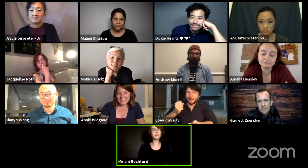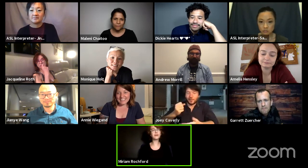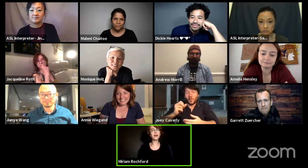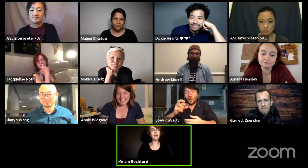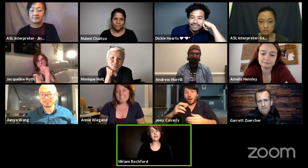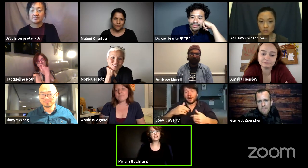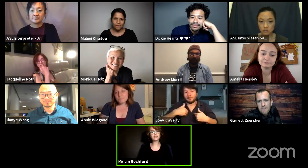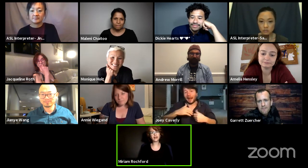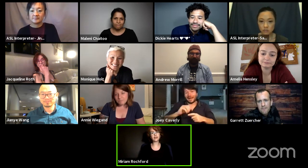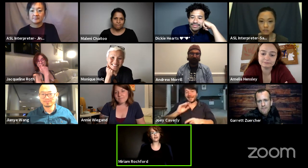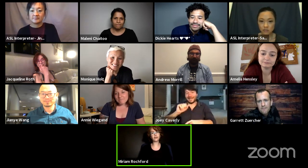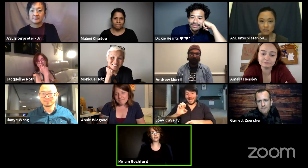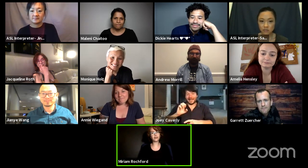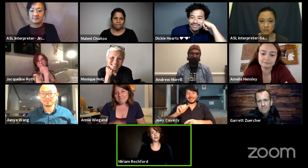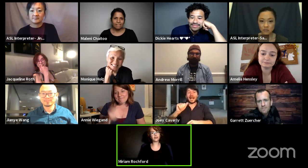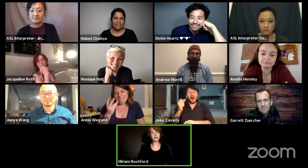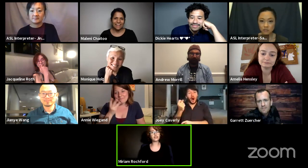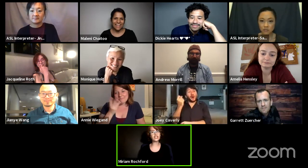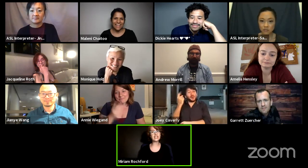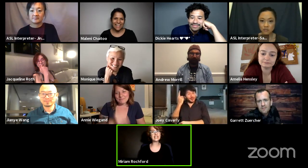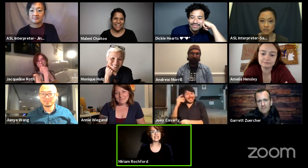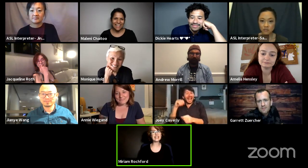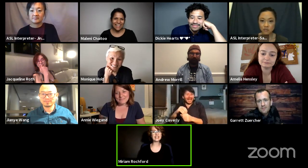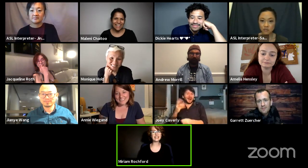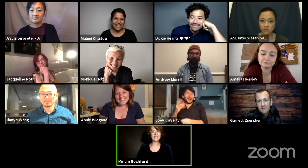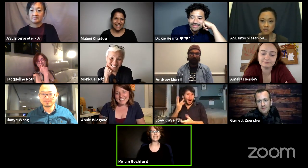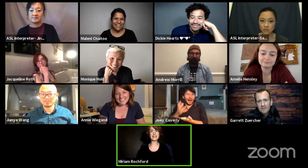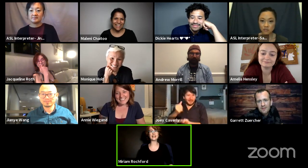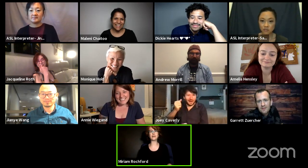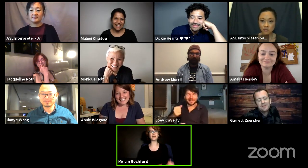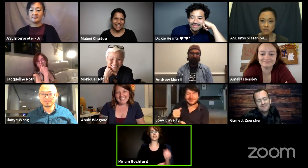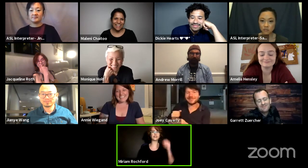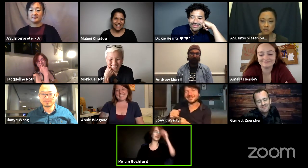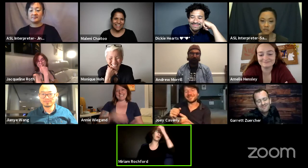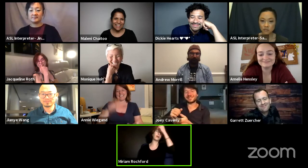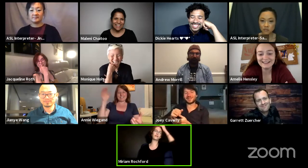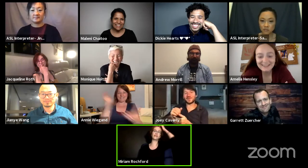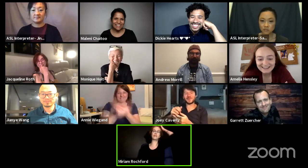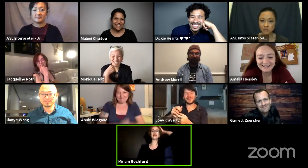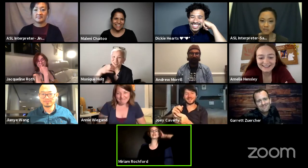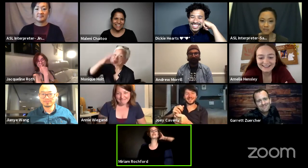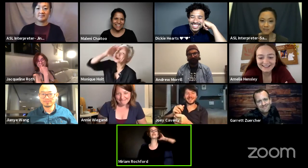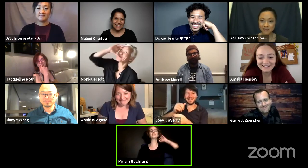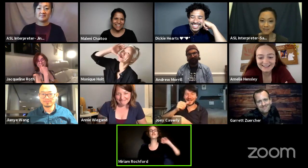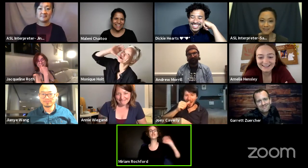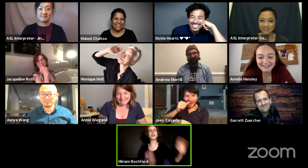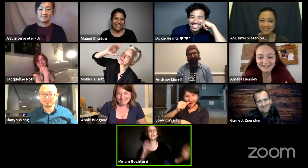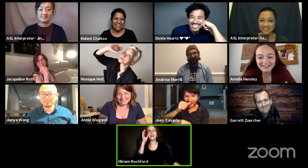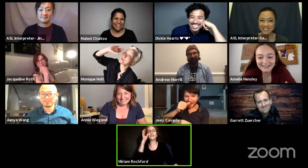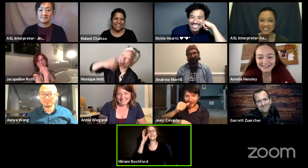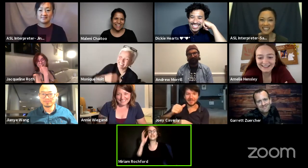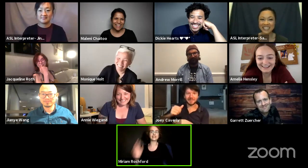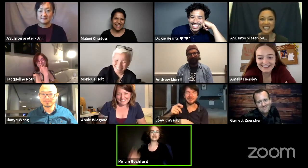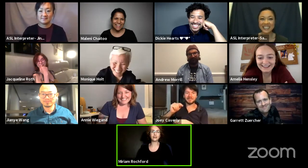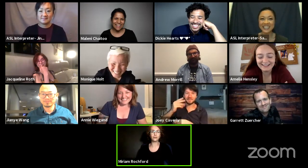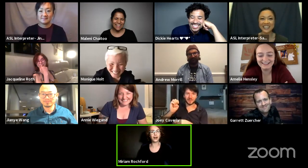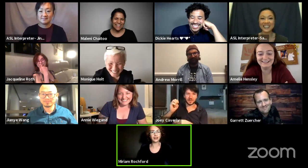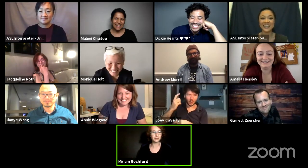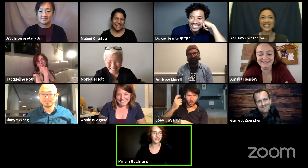you got the idea right, sort of a genie in a bottle, or in my case, understand in a wine